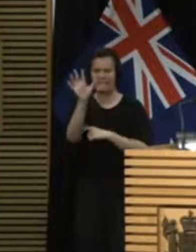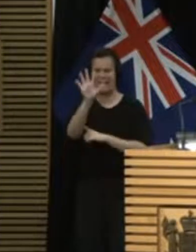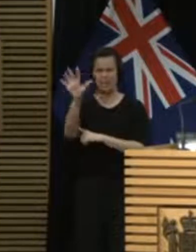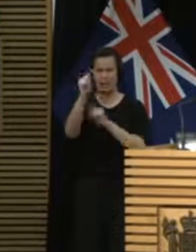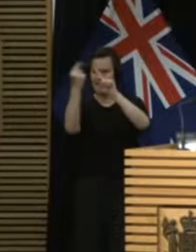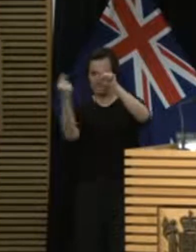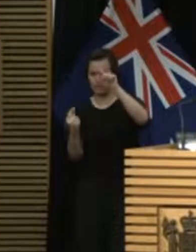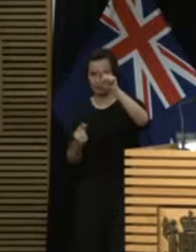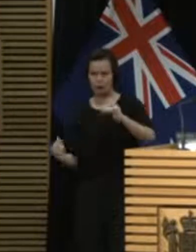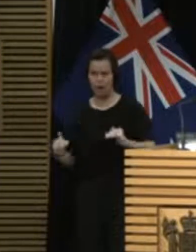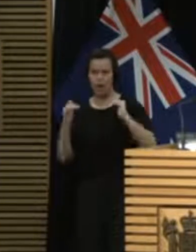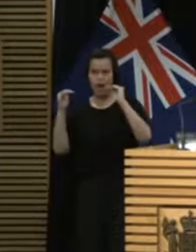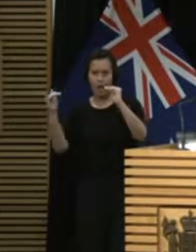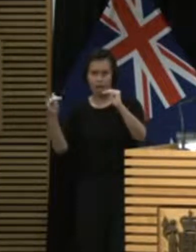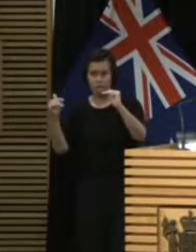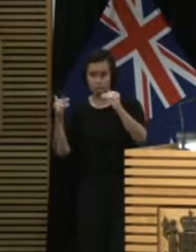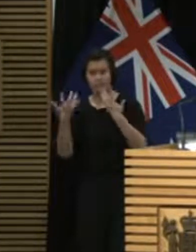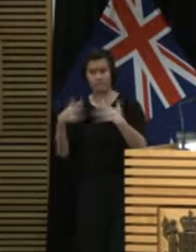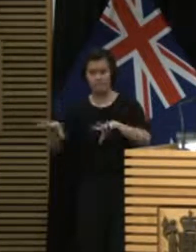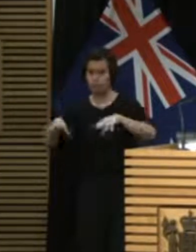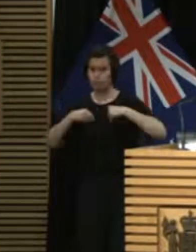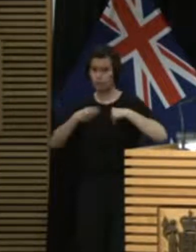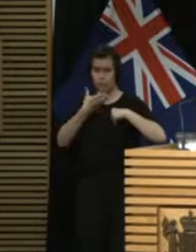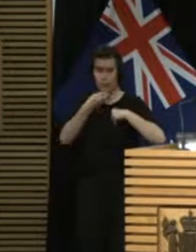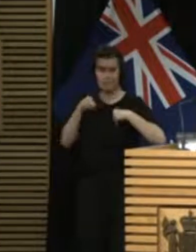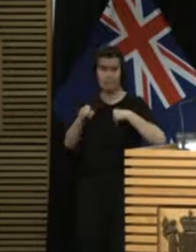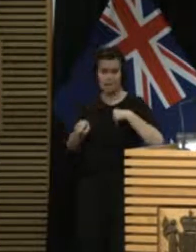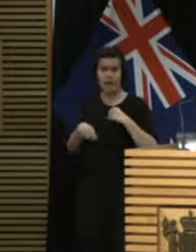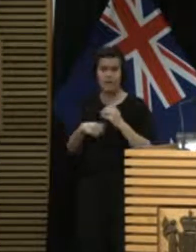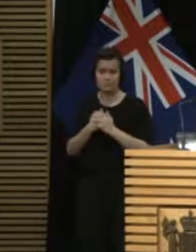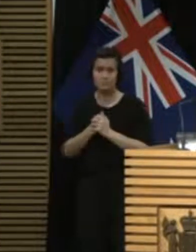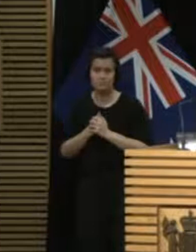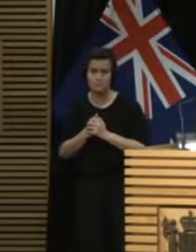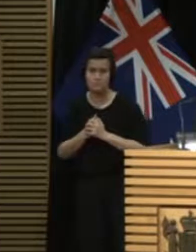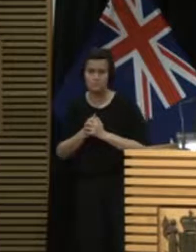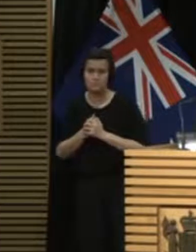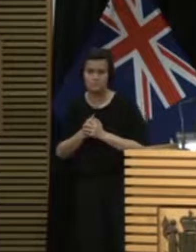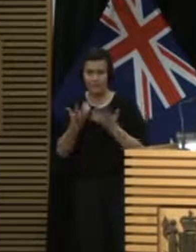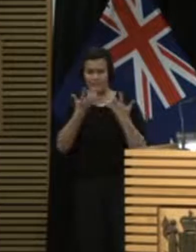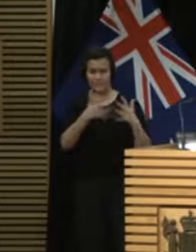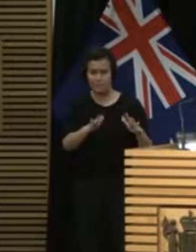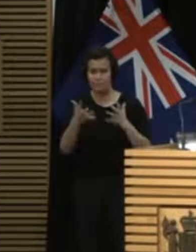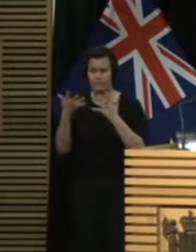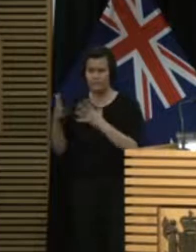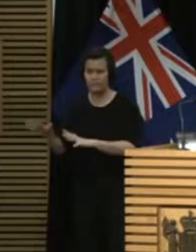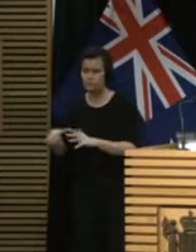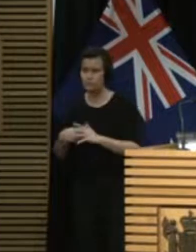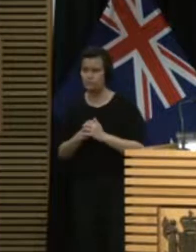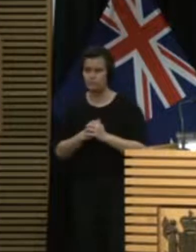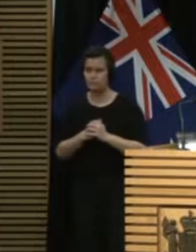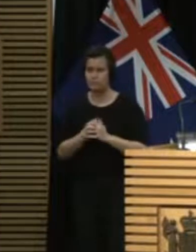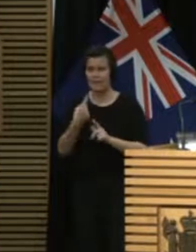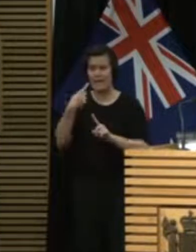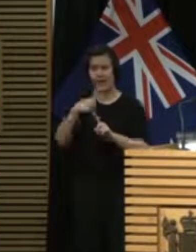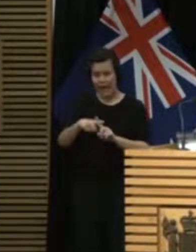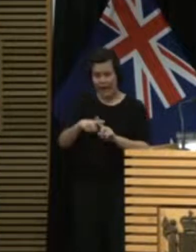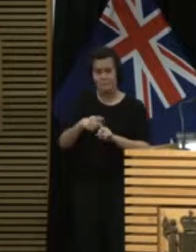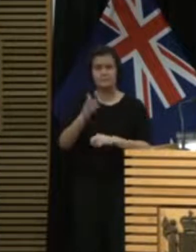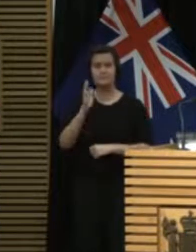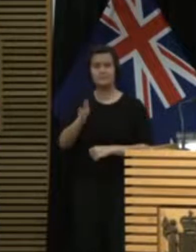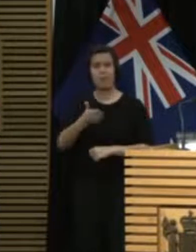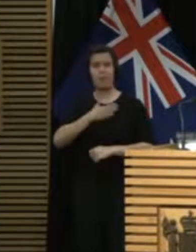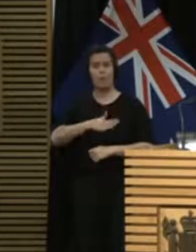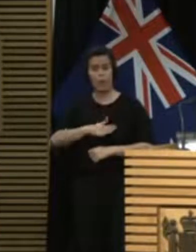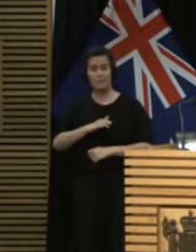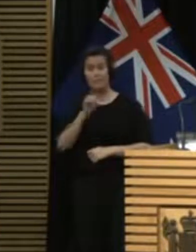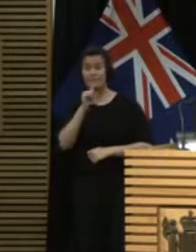in low vaccine pockets to use local lockdowns to be still available, and we've done that. So some of the feedback I've had is certainly that as a